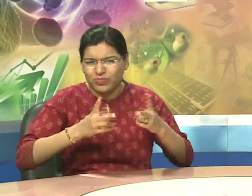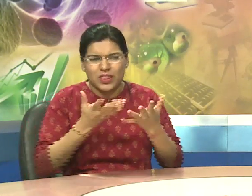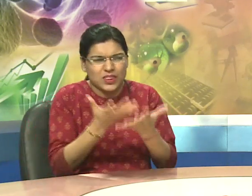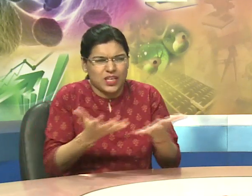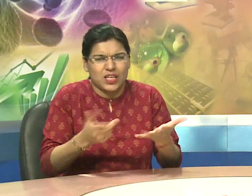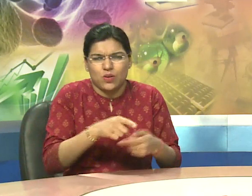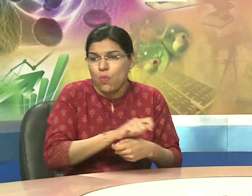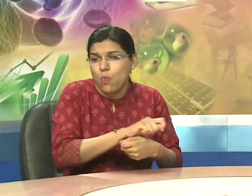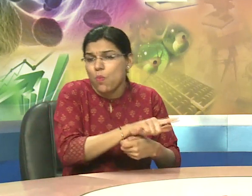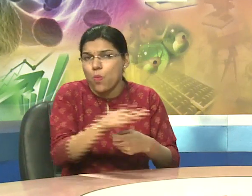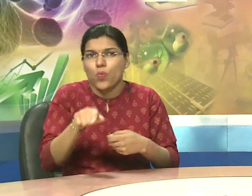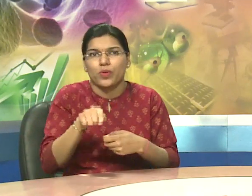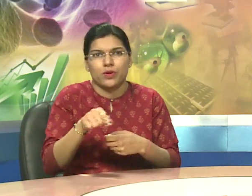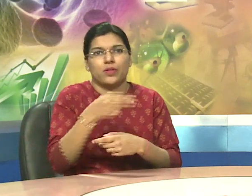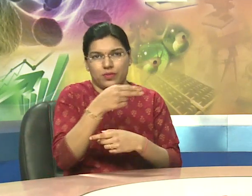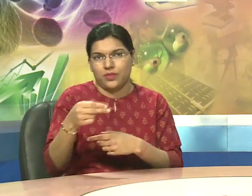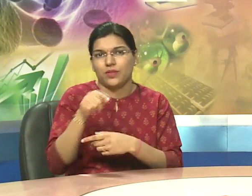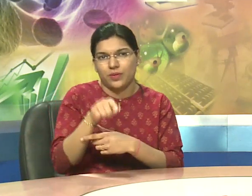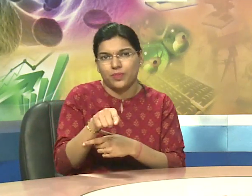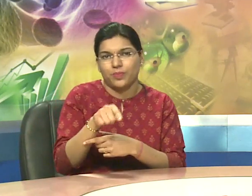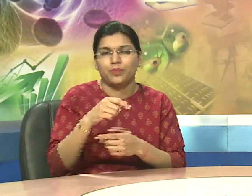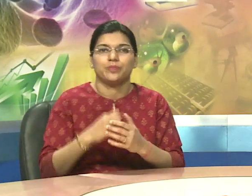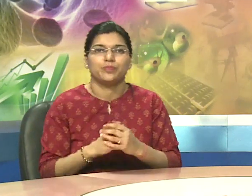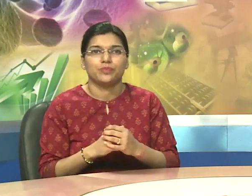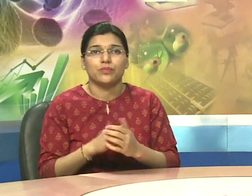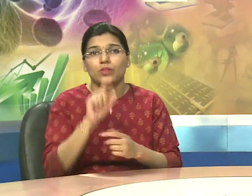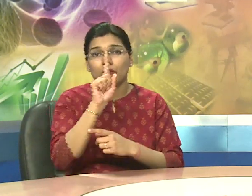cloth, different kinds of things. Names equipments.